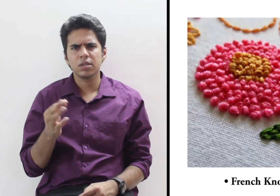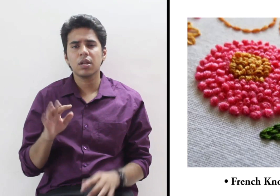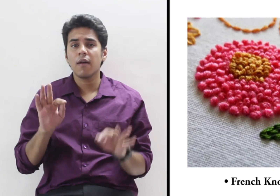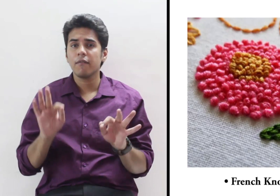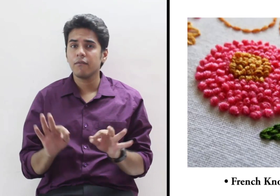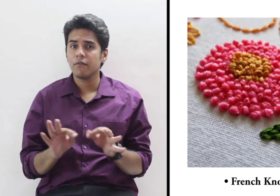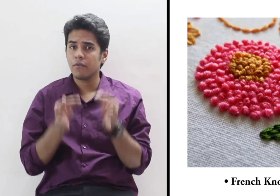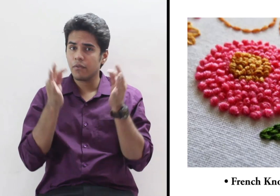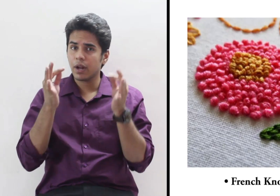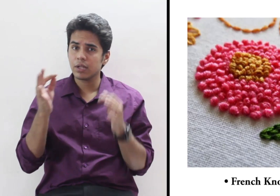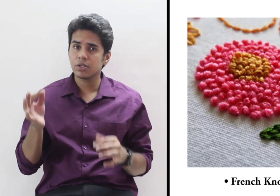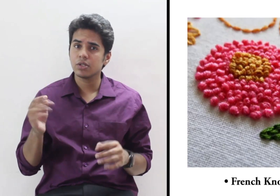French knot,